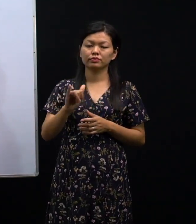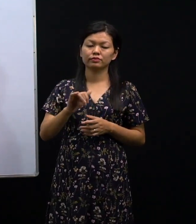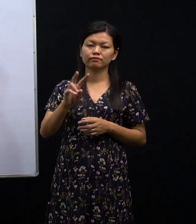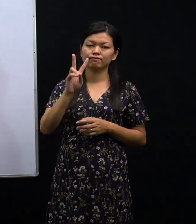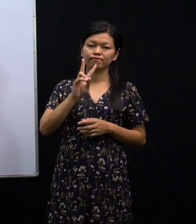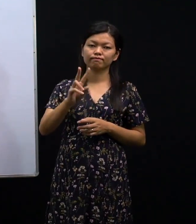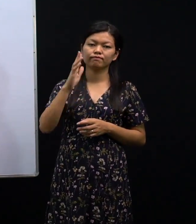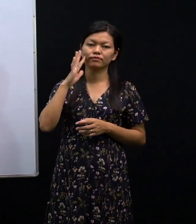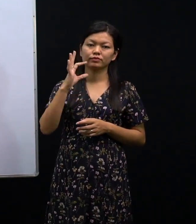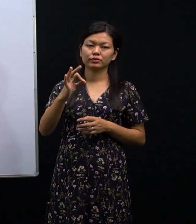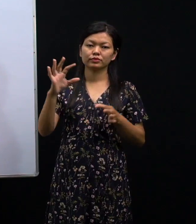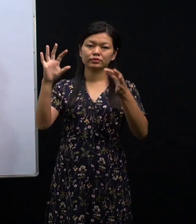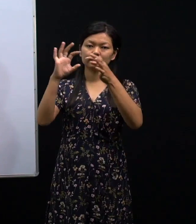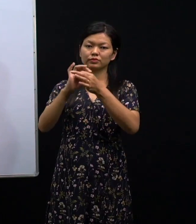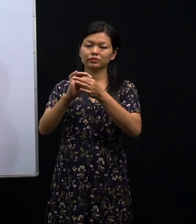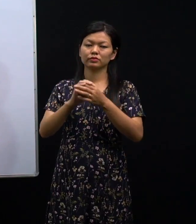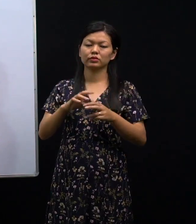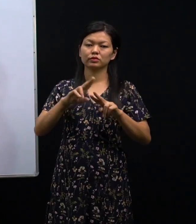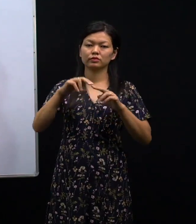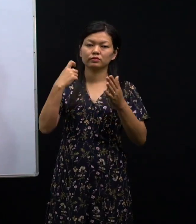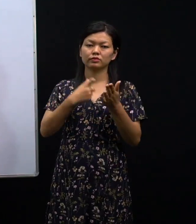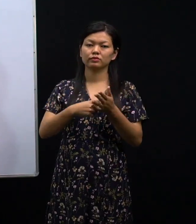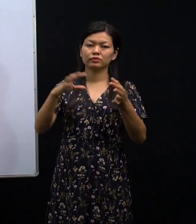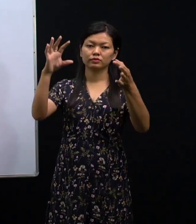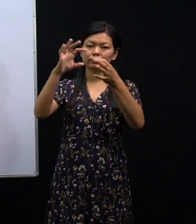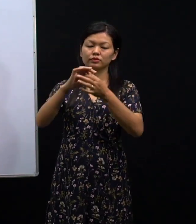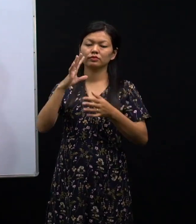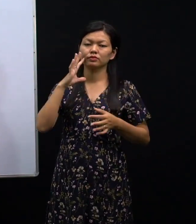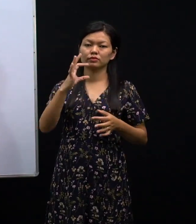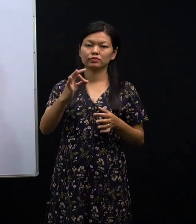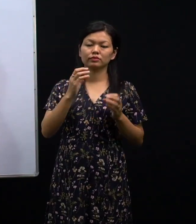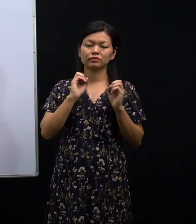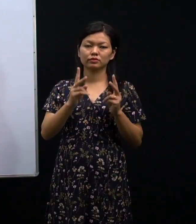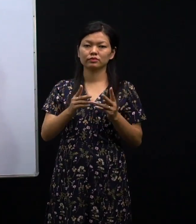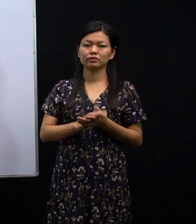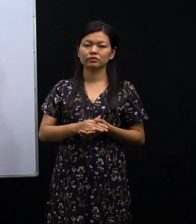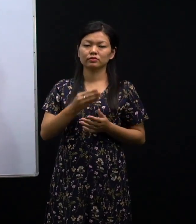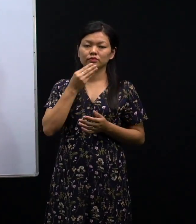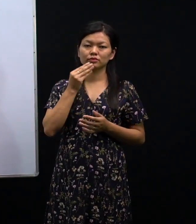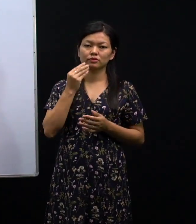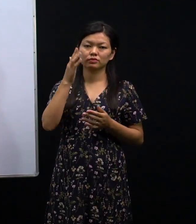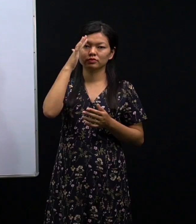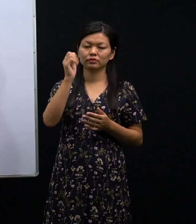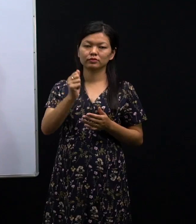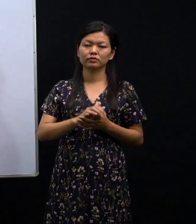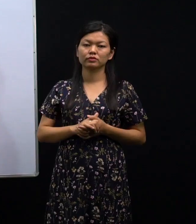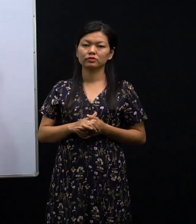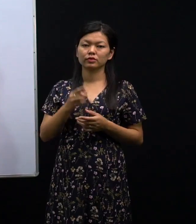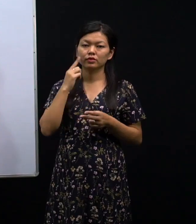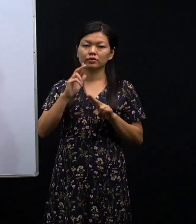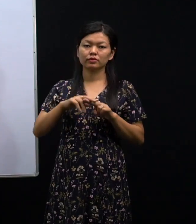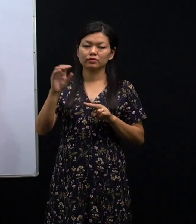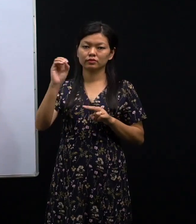important relation above these formulas. This formula. Okay, please be remember. If this is